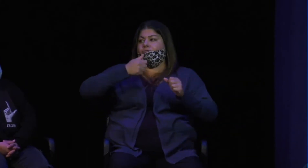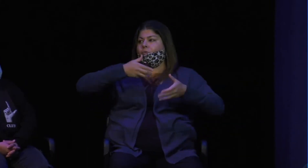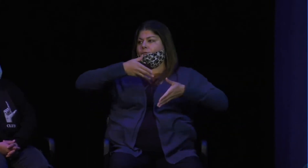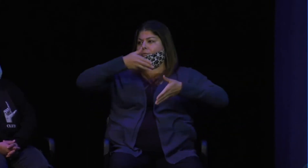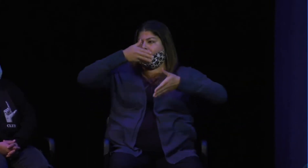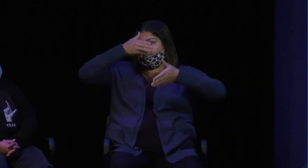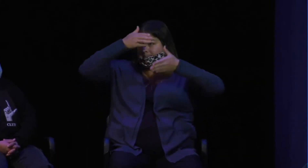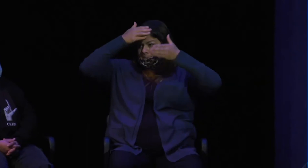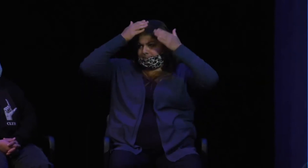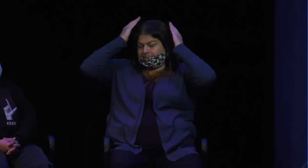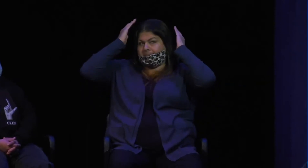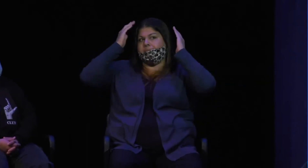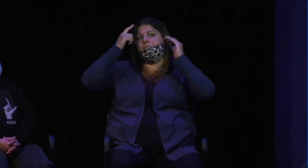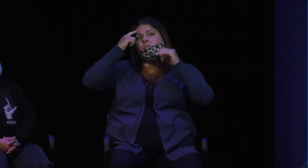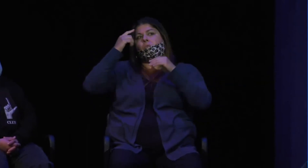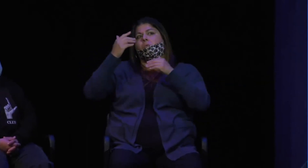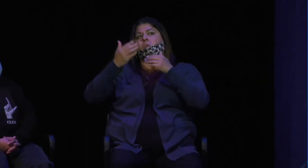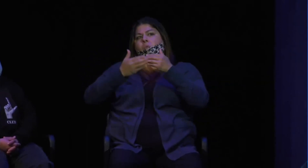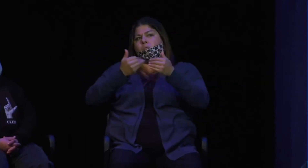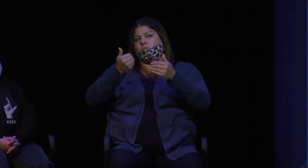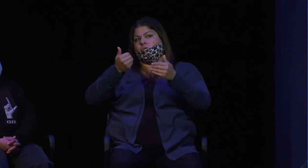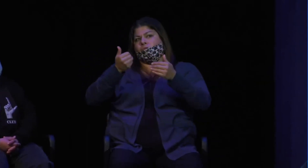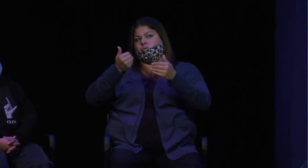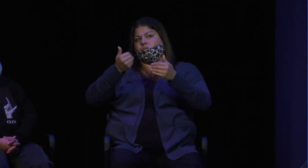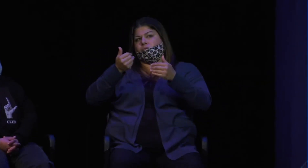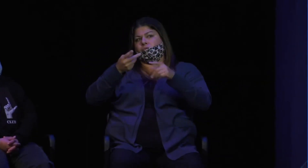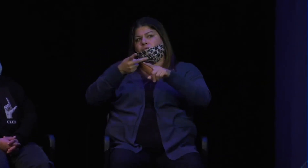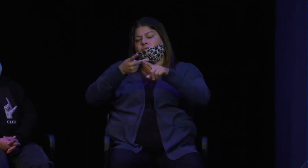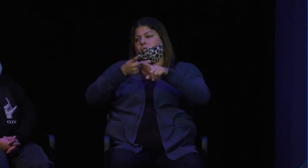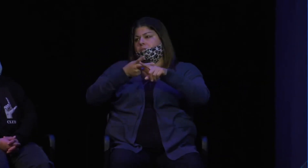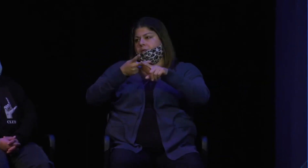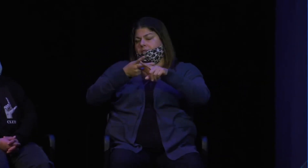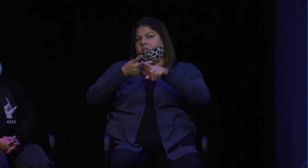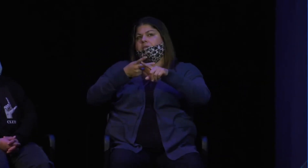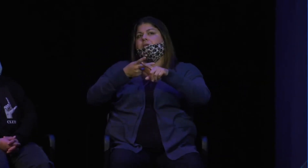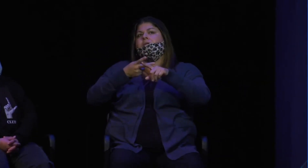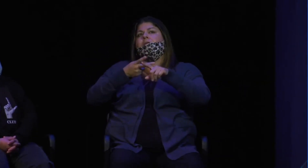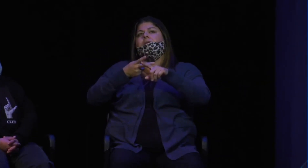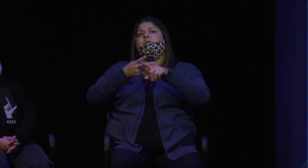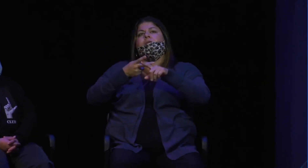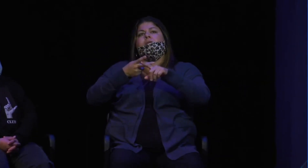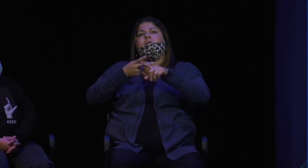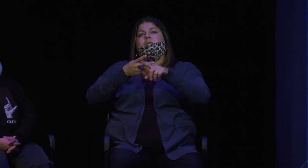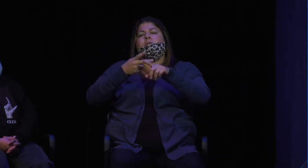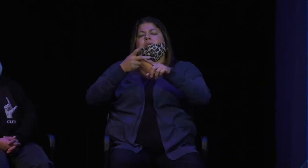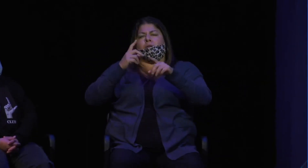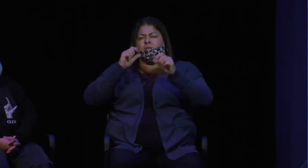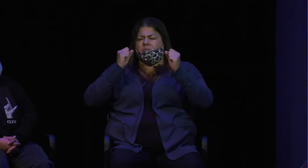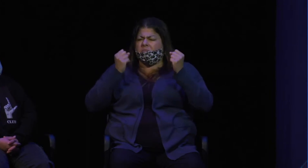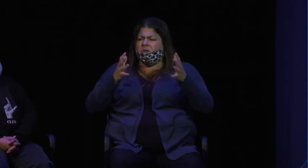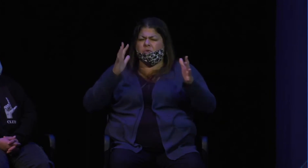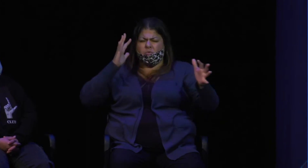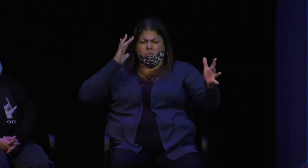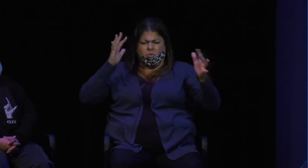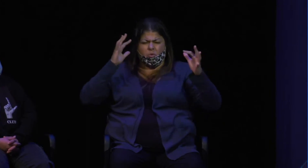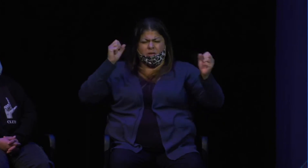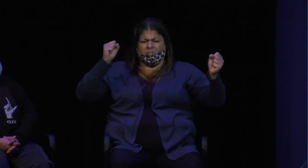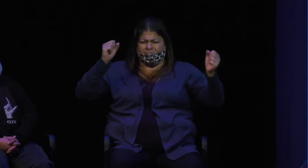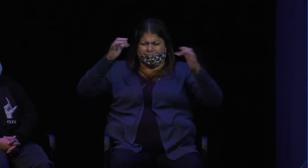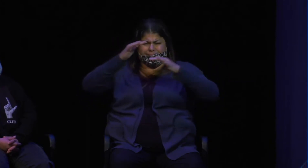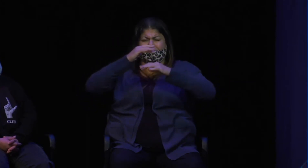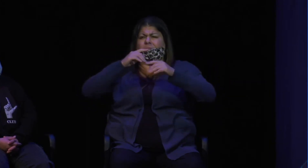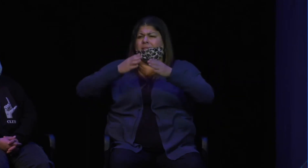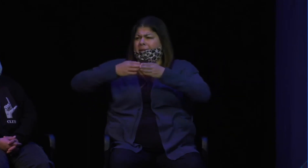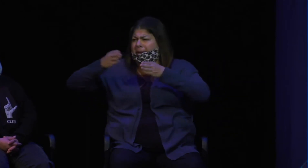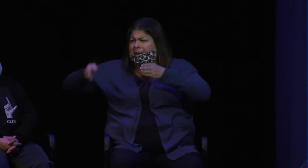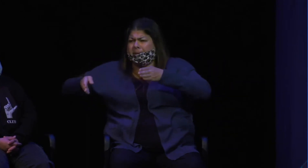I should tell you that back in June, I actually got a cochlear implant. And for a couple of months,